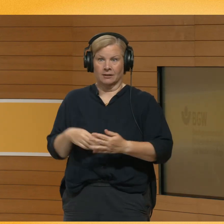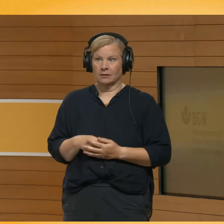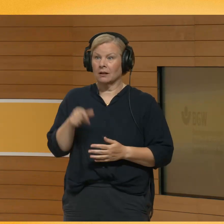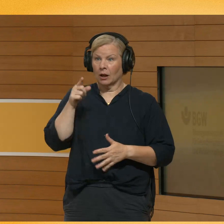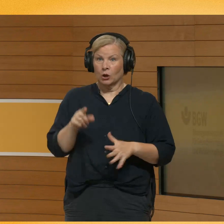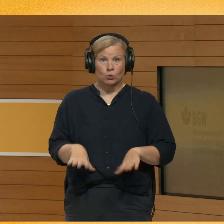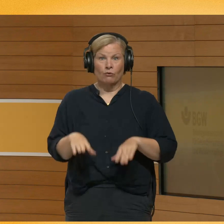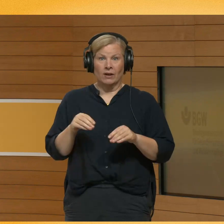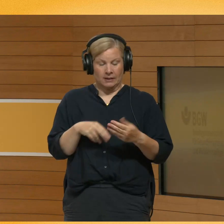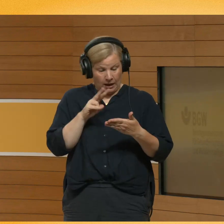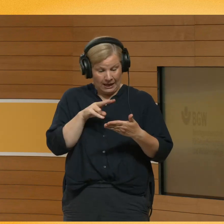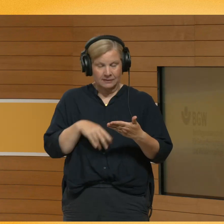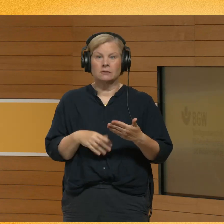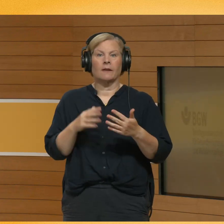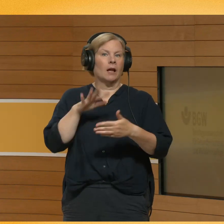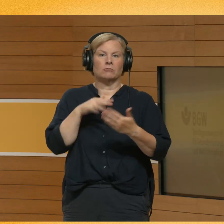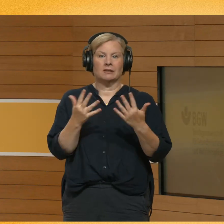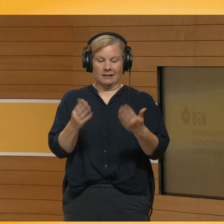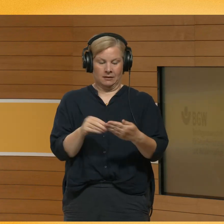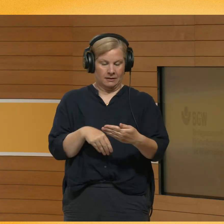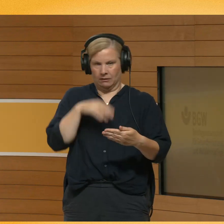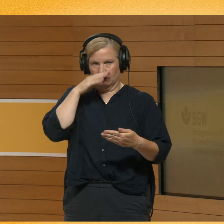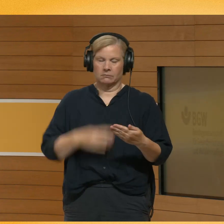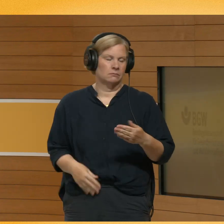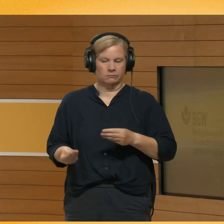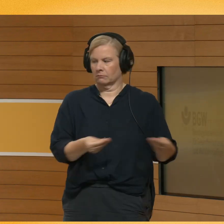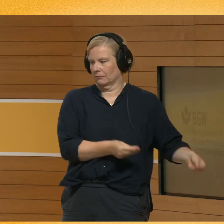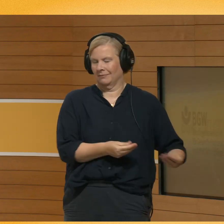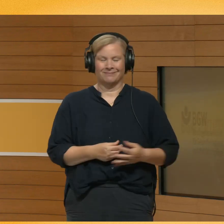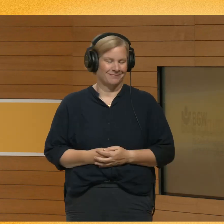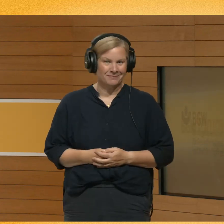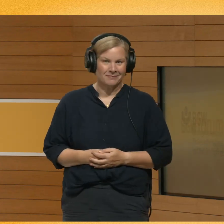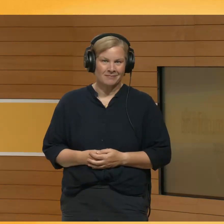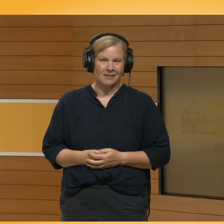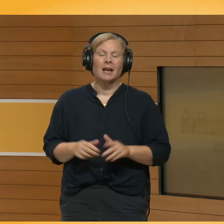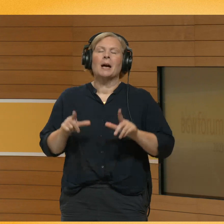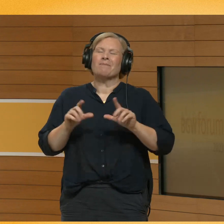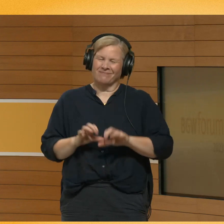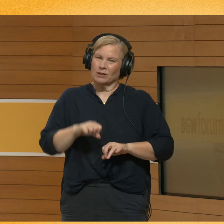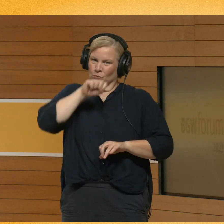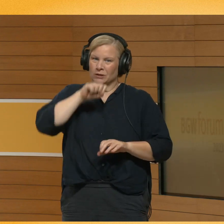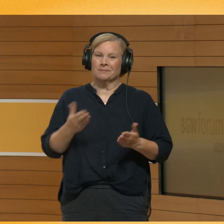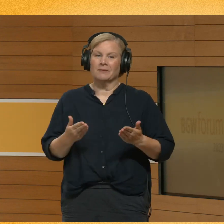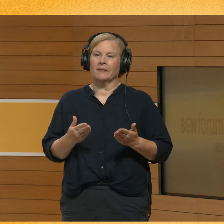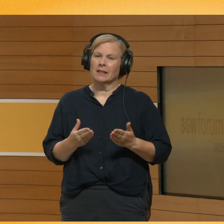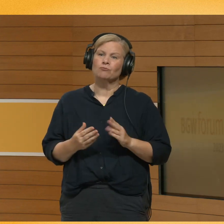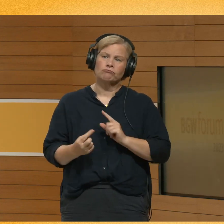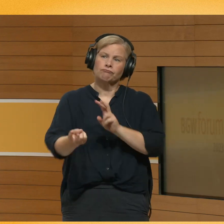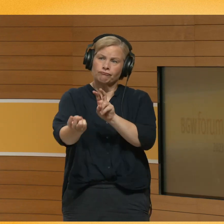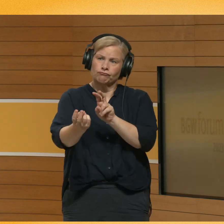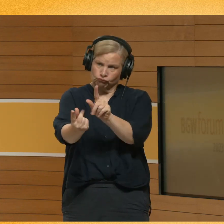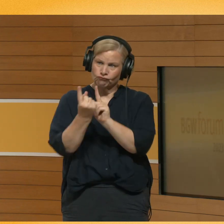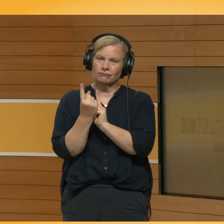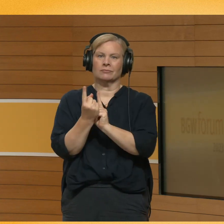finish it. So maybe it's better to just get together and share experiences of what we've gained